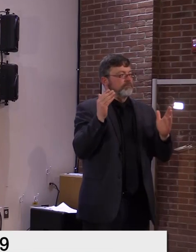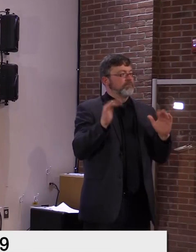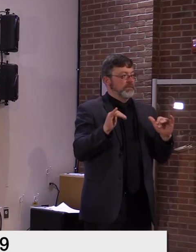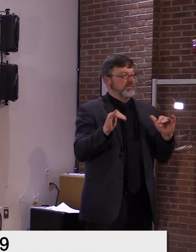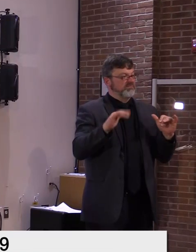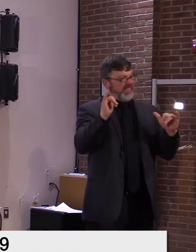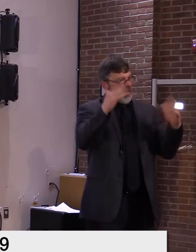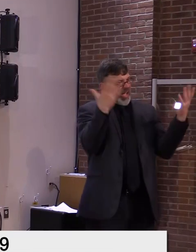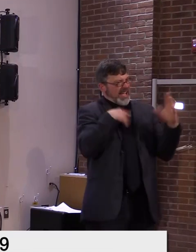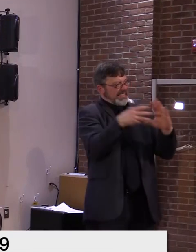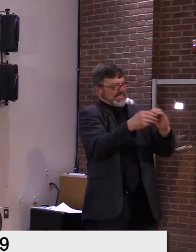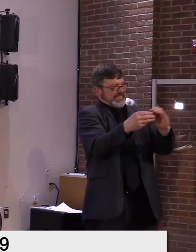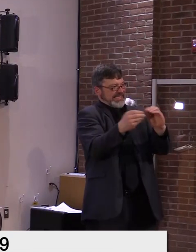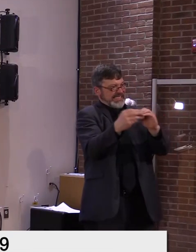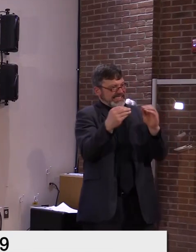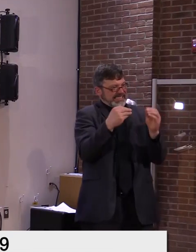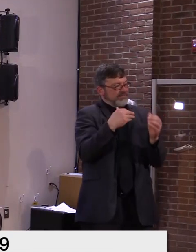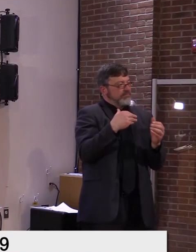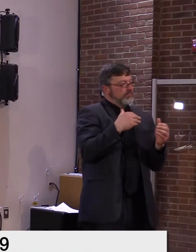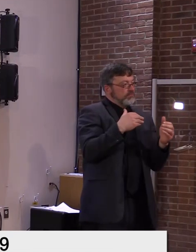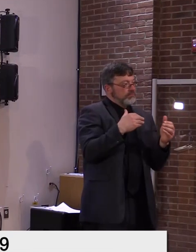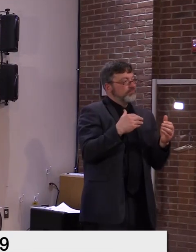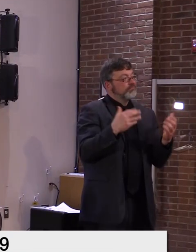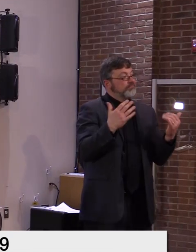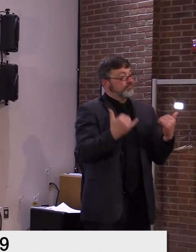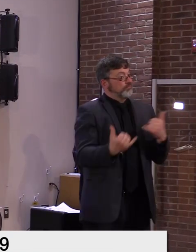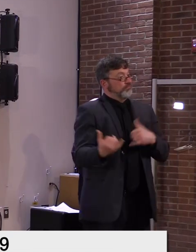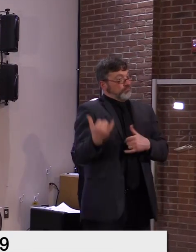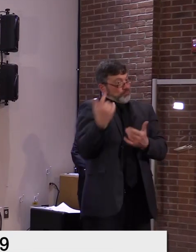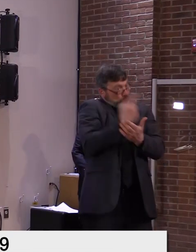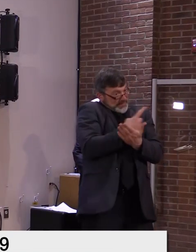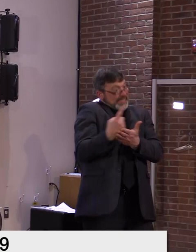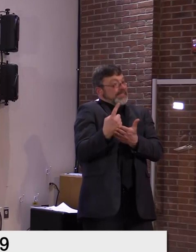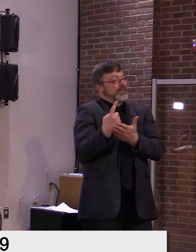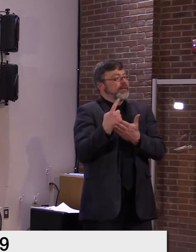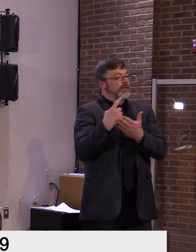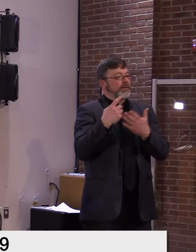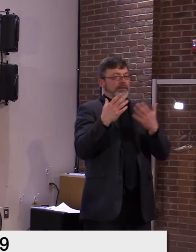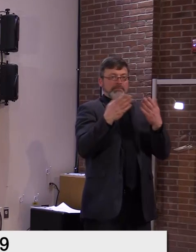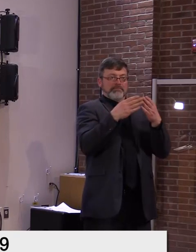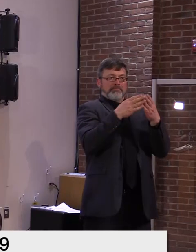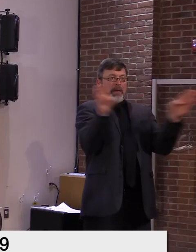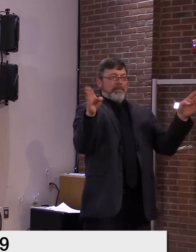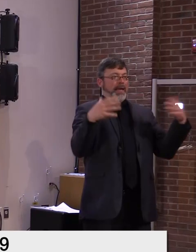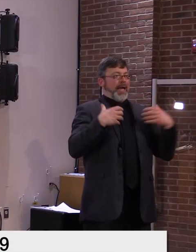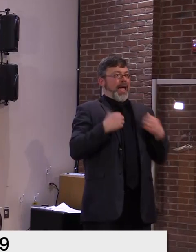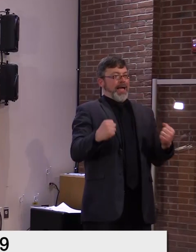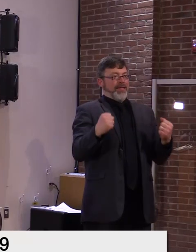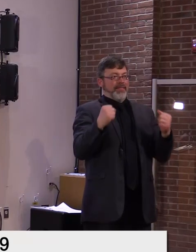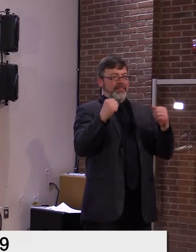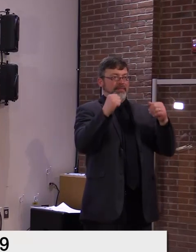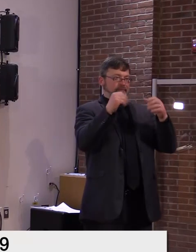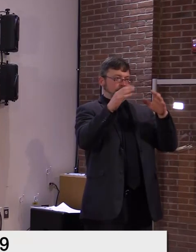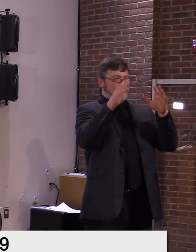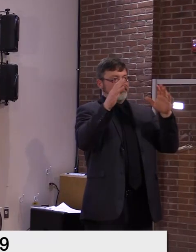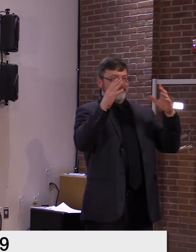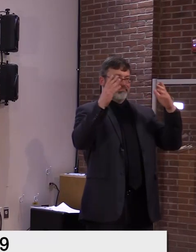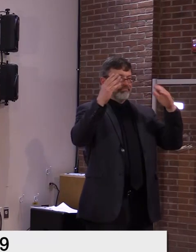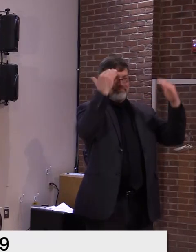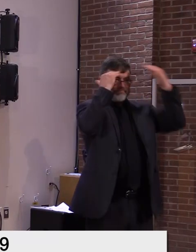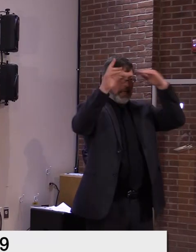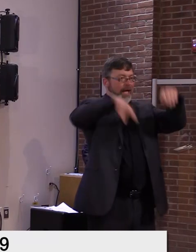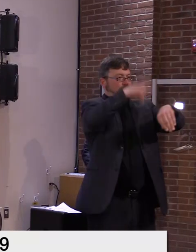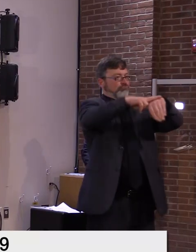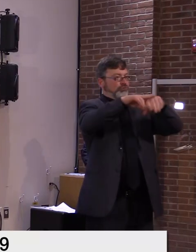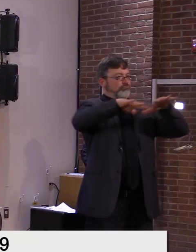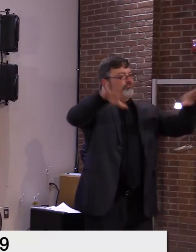our public health staff. Even throughout the past year of this emergency response, we've tried to keep a focus on one of our